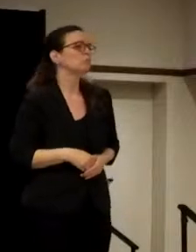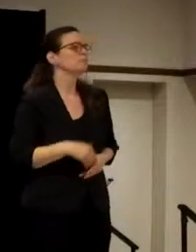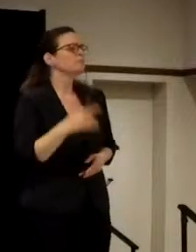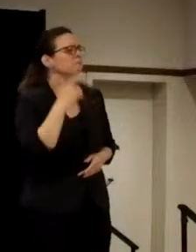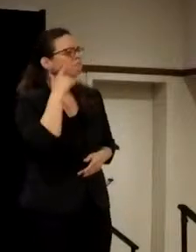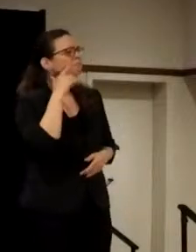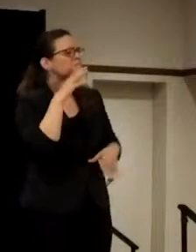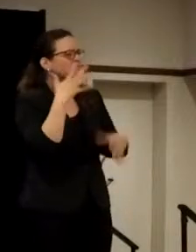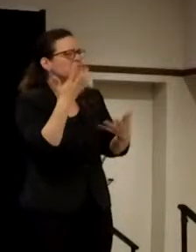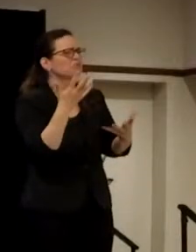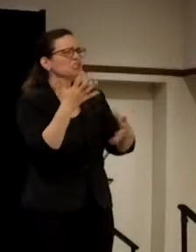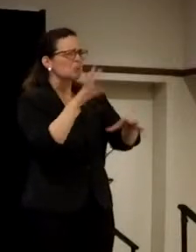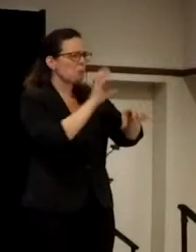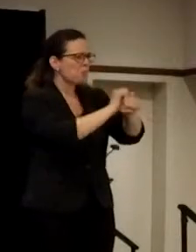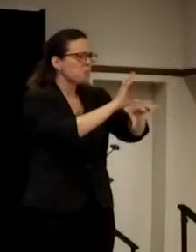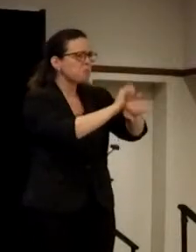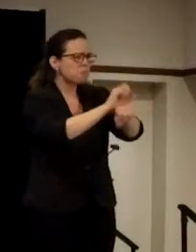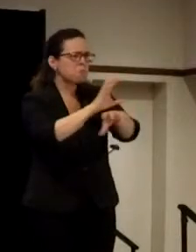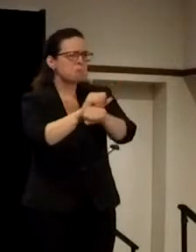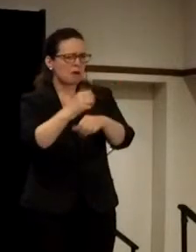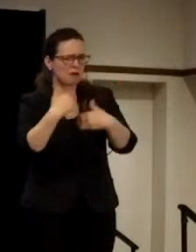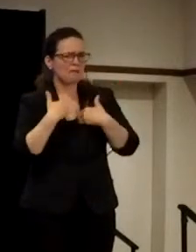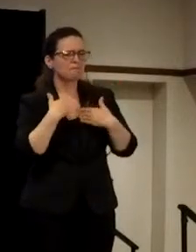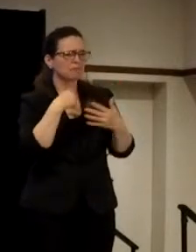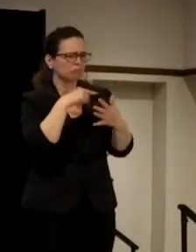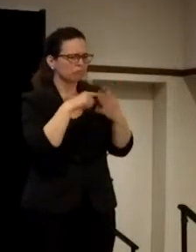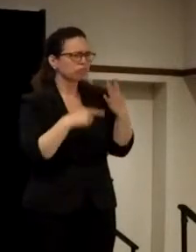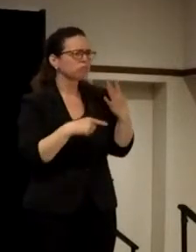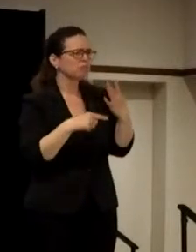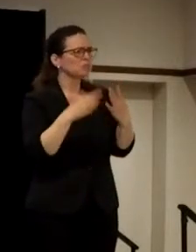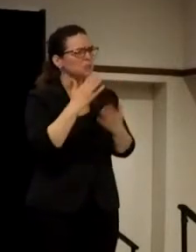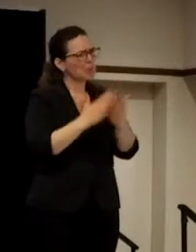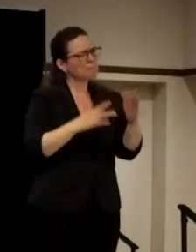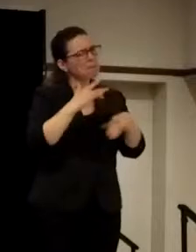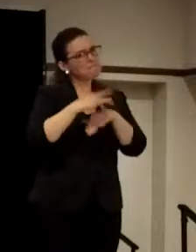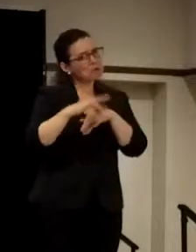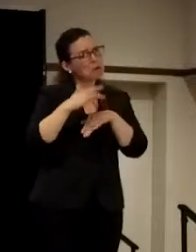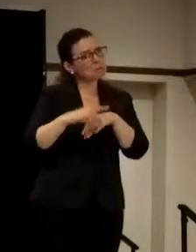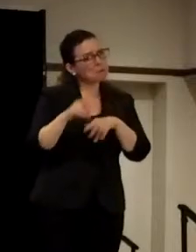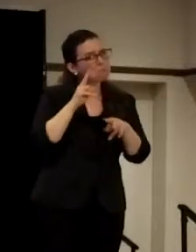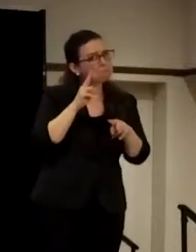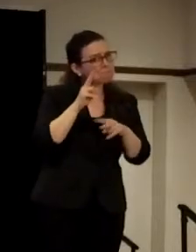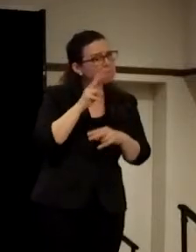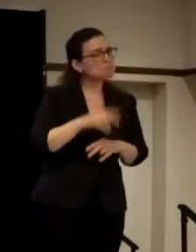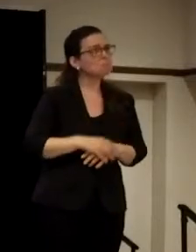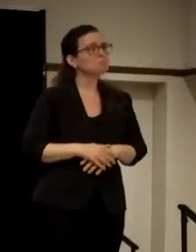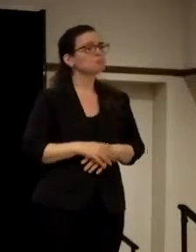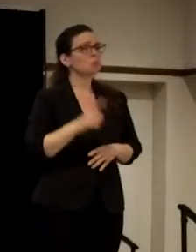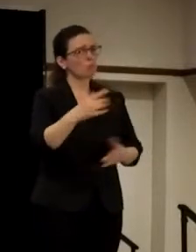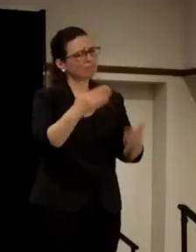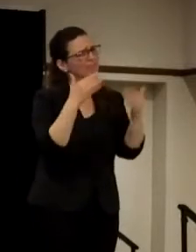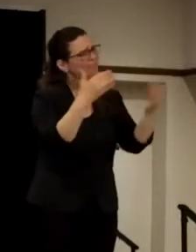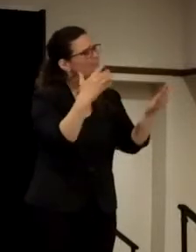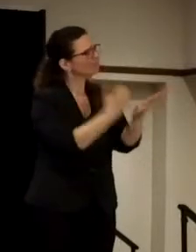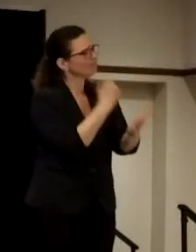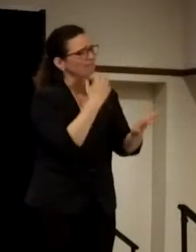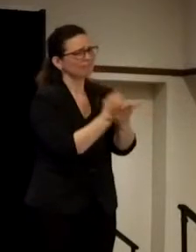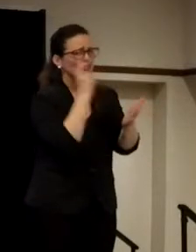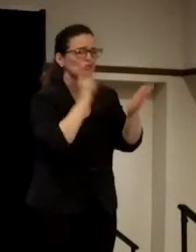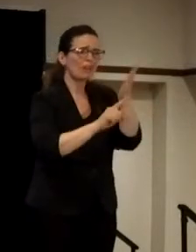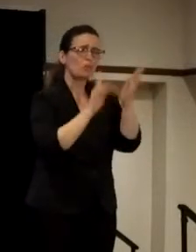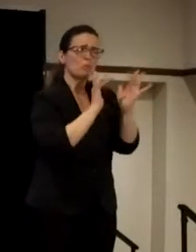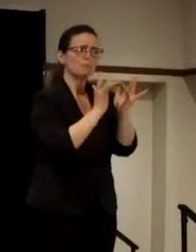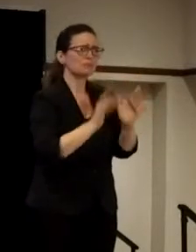tomorrow and Thursday. So that is, please take advantage of that. We